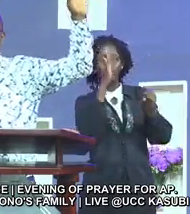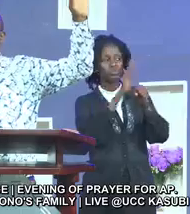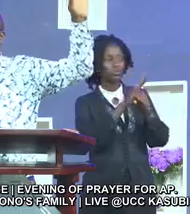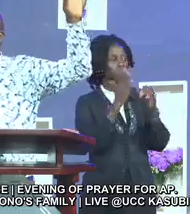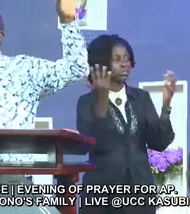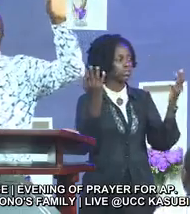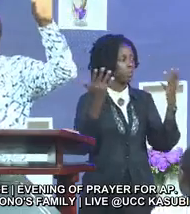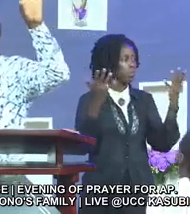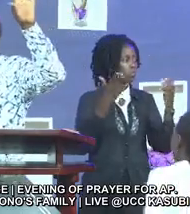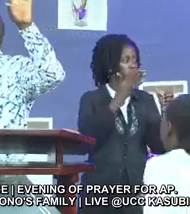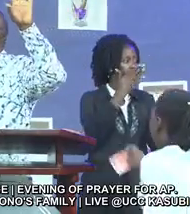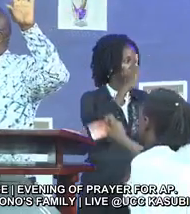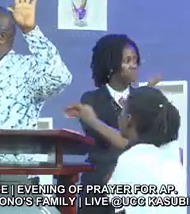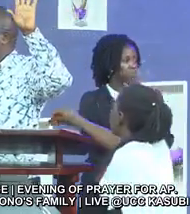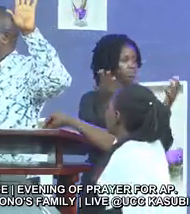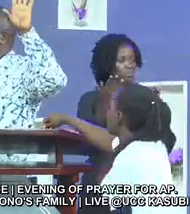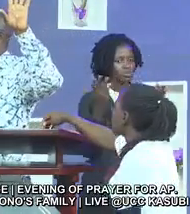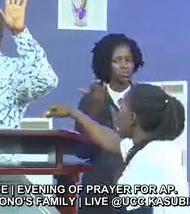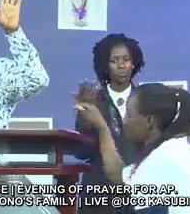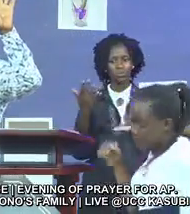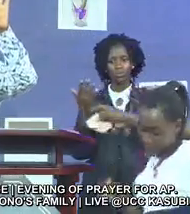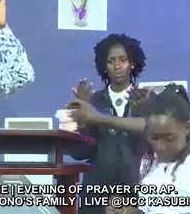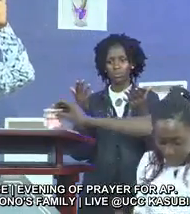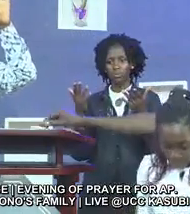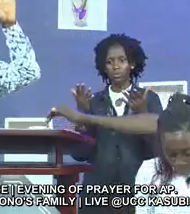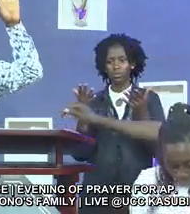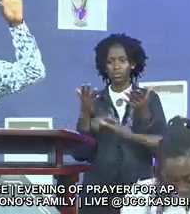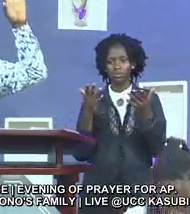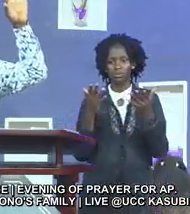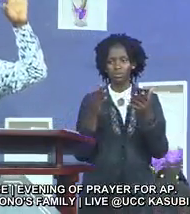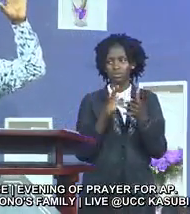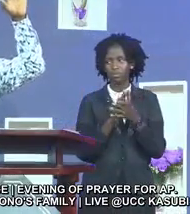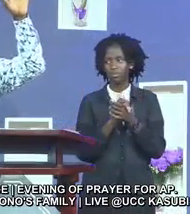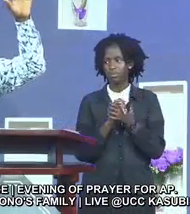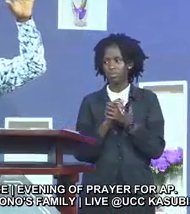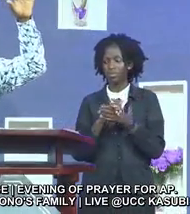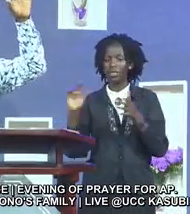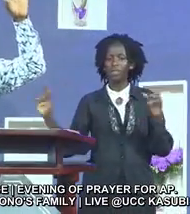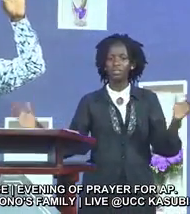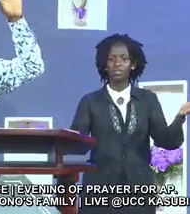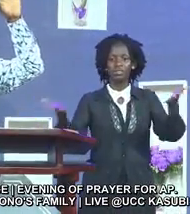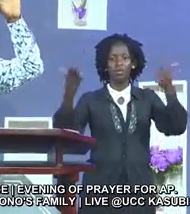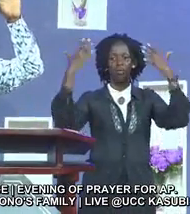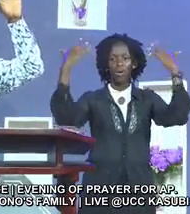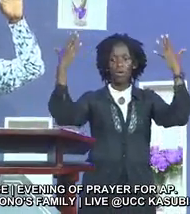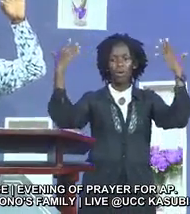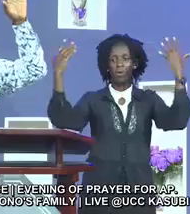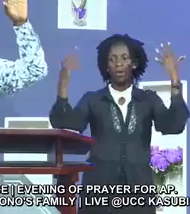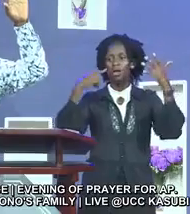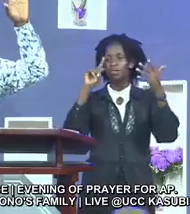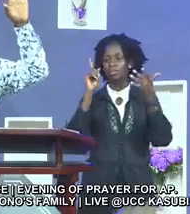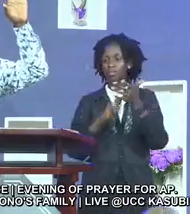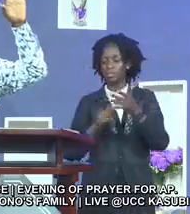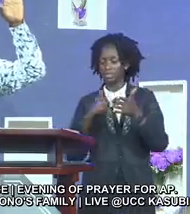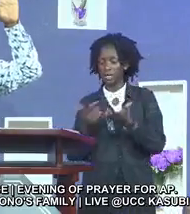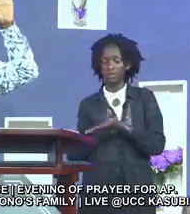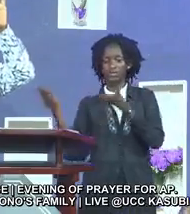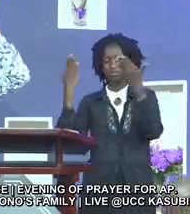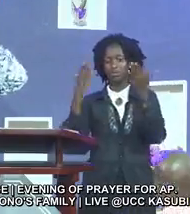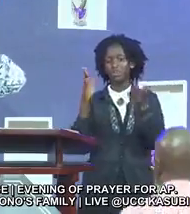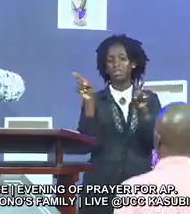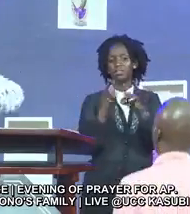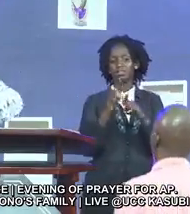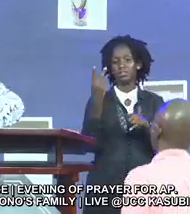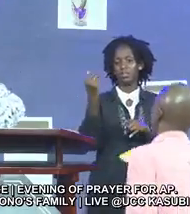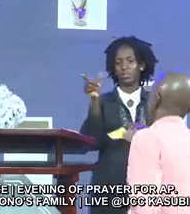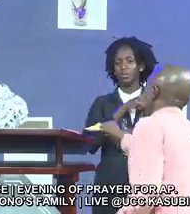njakuleta muwikichinzo kubanga sicha kakati. Those who promised. Ngowani kamukono kugamanti zengenda kuleta. Mukama abawomukisa.